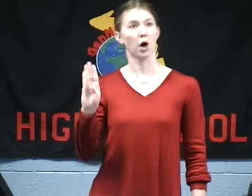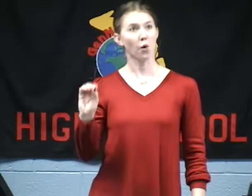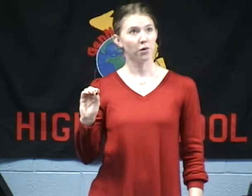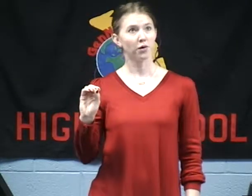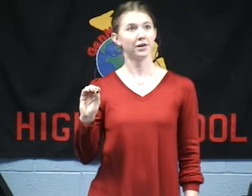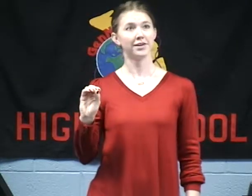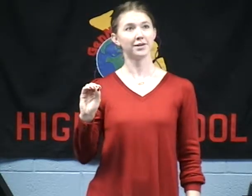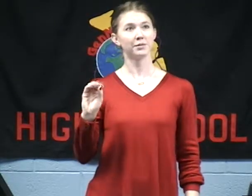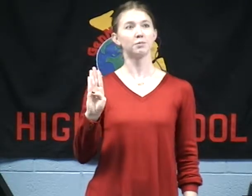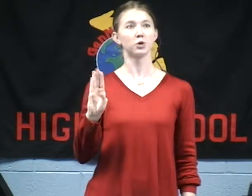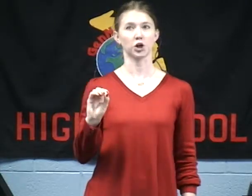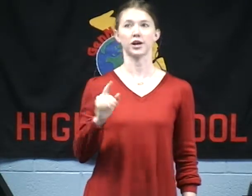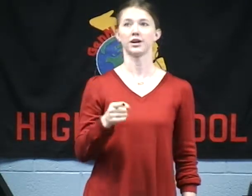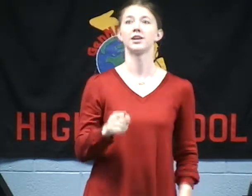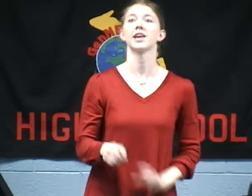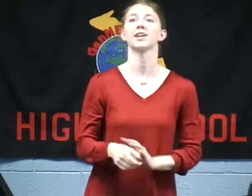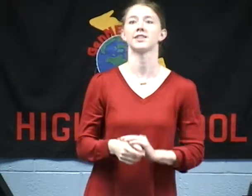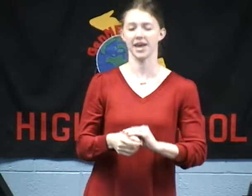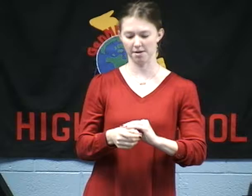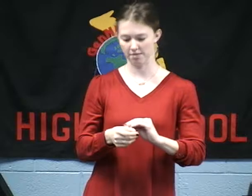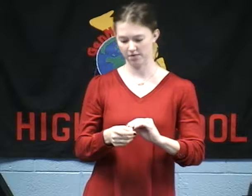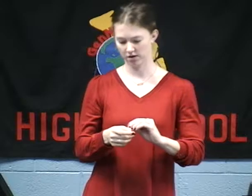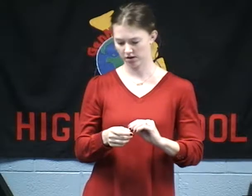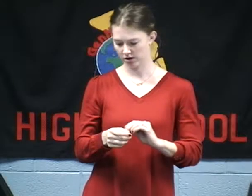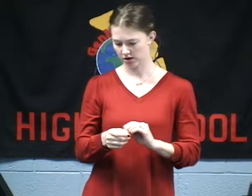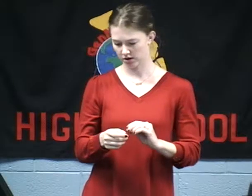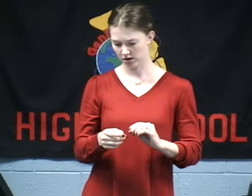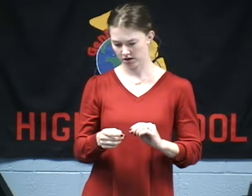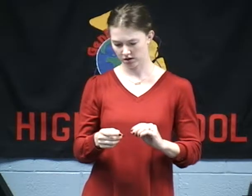Bo? Sure. Yes, Cam.